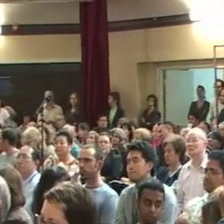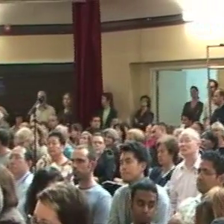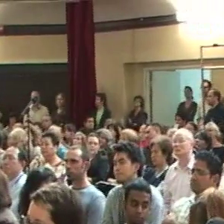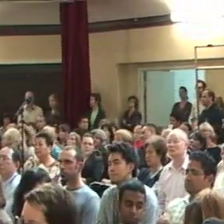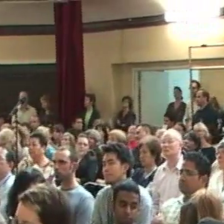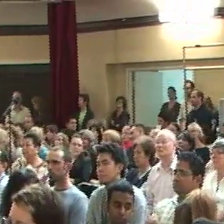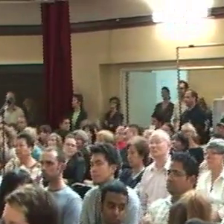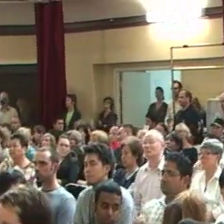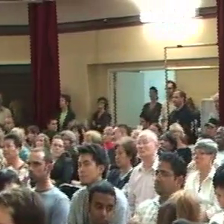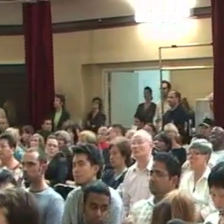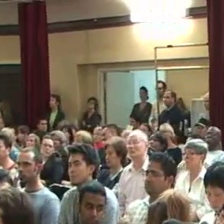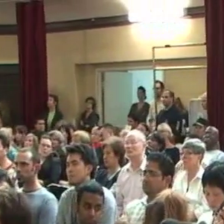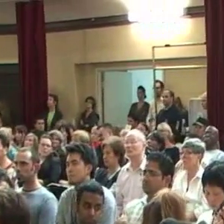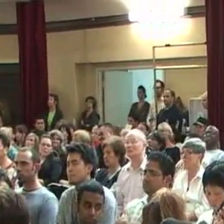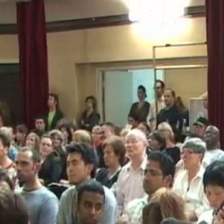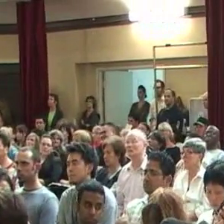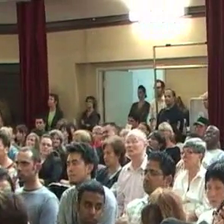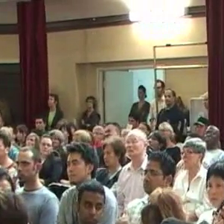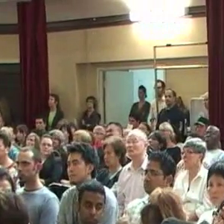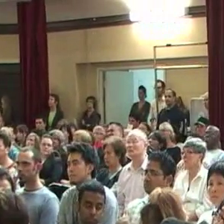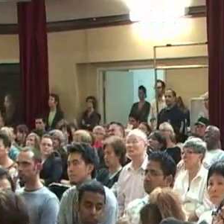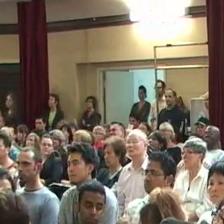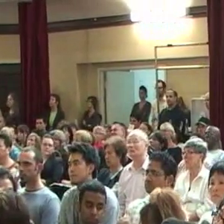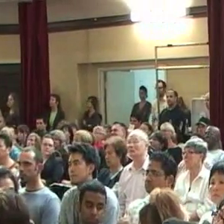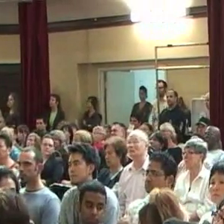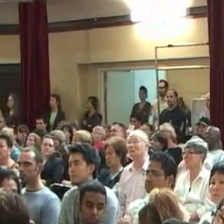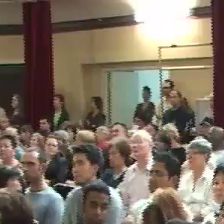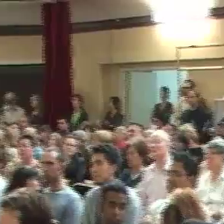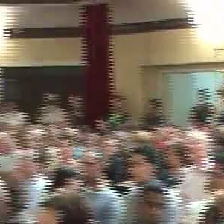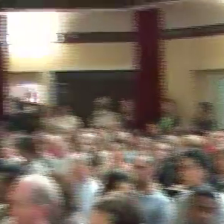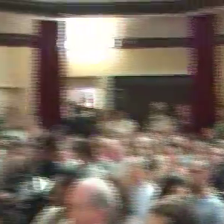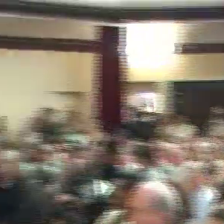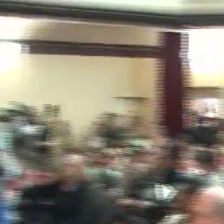now like please welcome Mayoral to the stage.